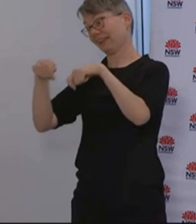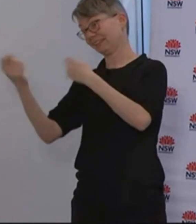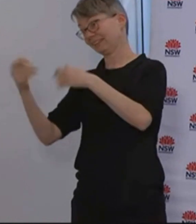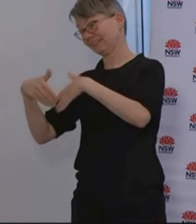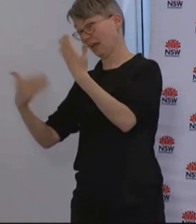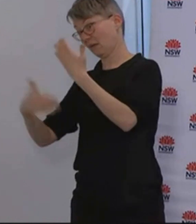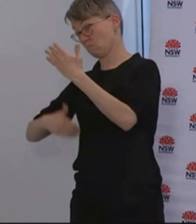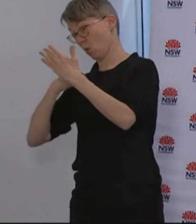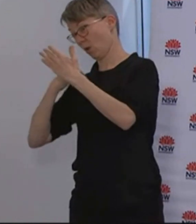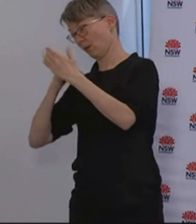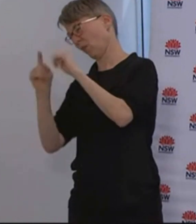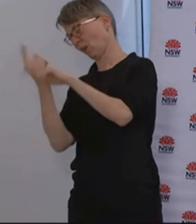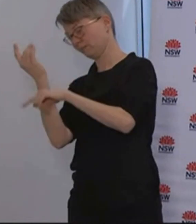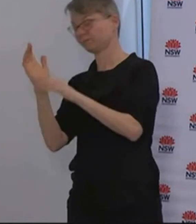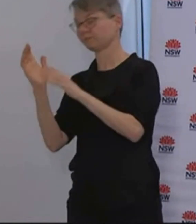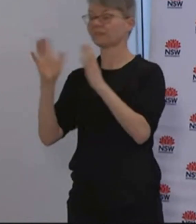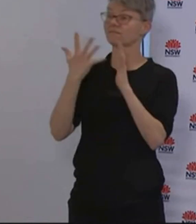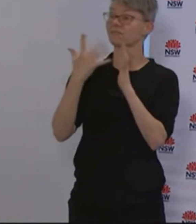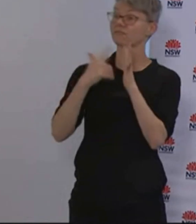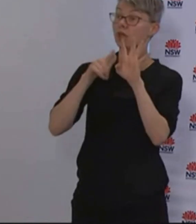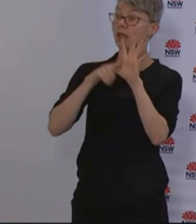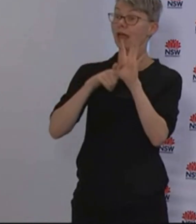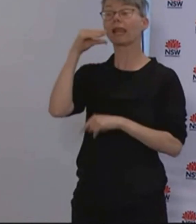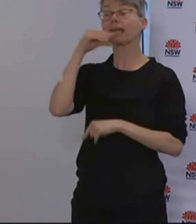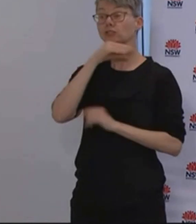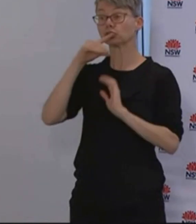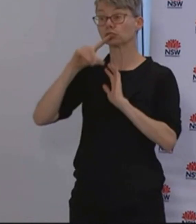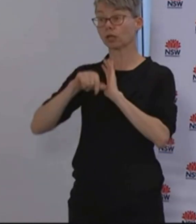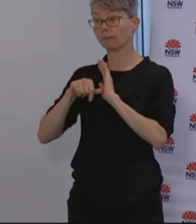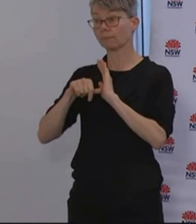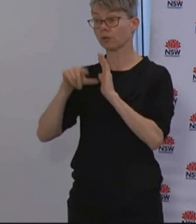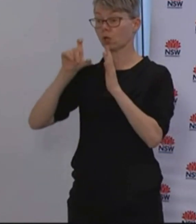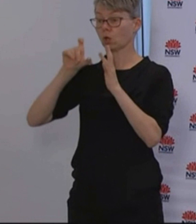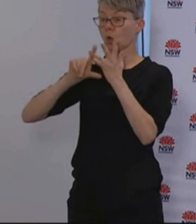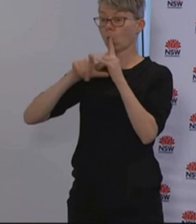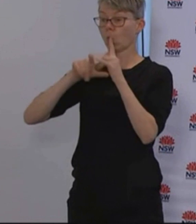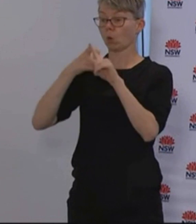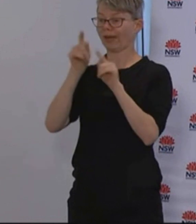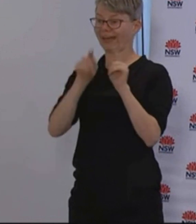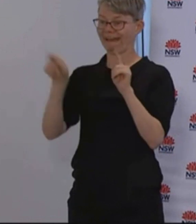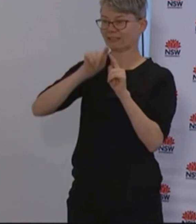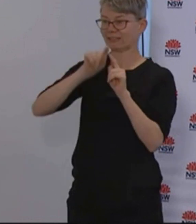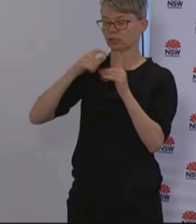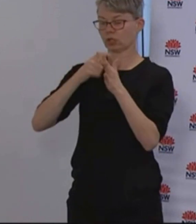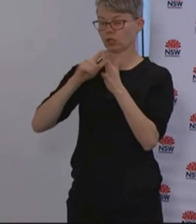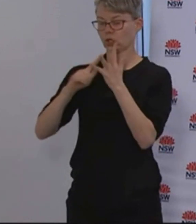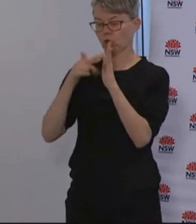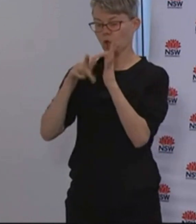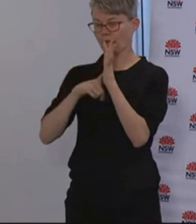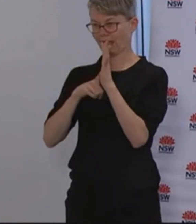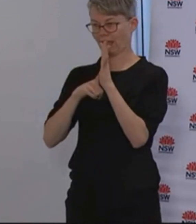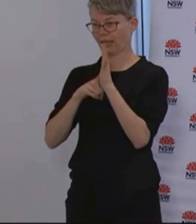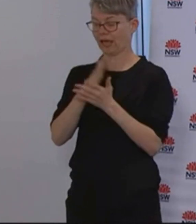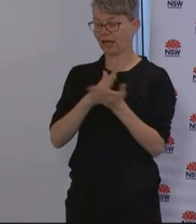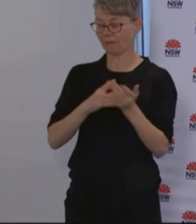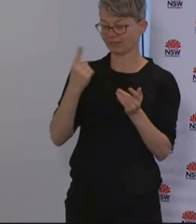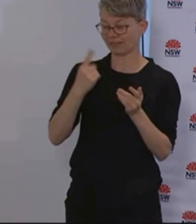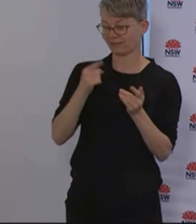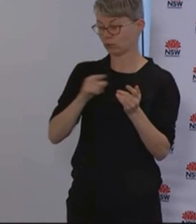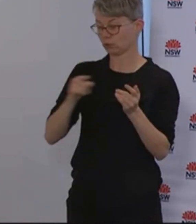day. On the 5th of July at lunch at Cook at Kurnell between 11:30am